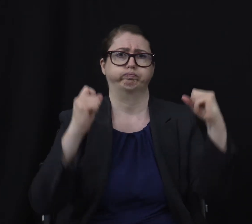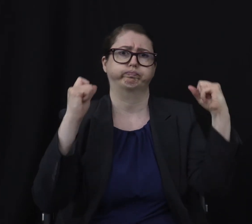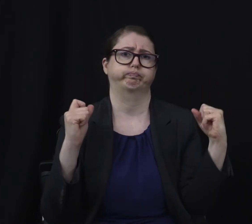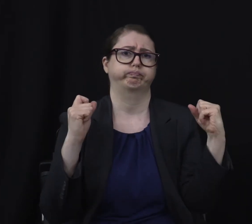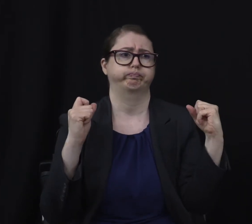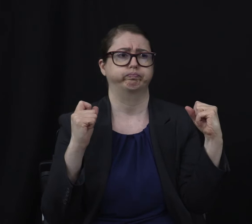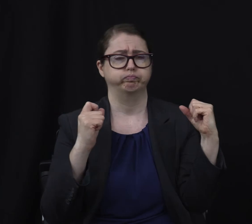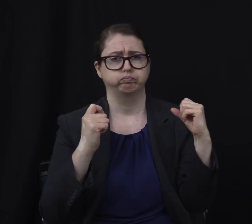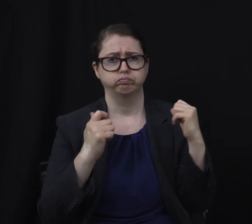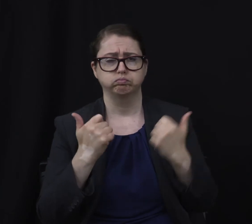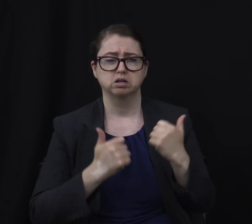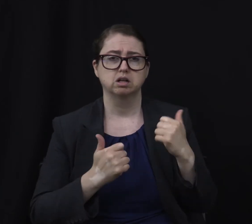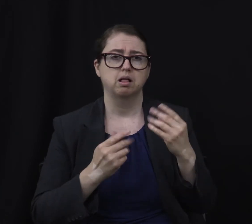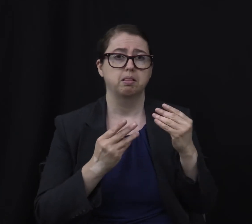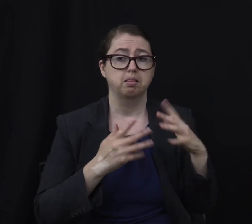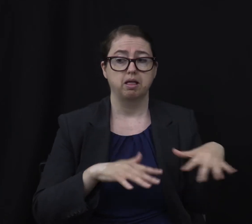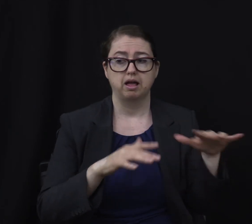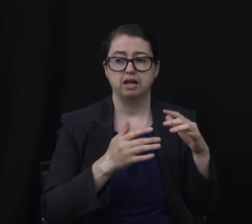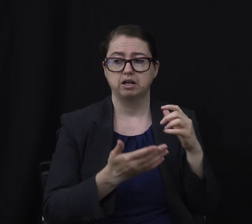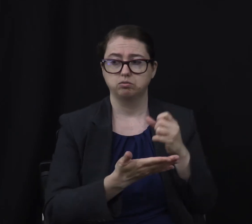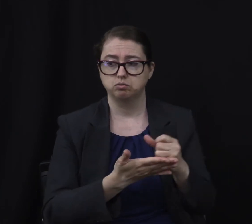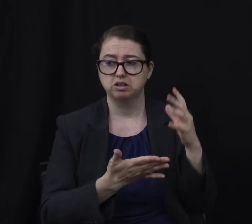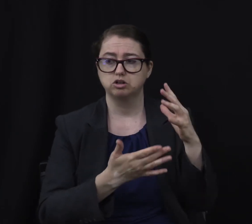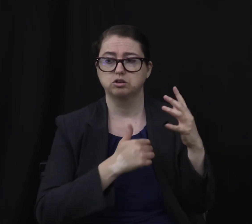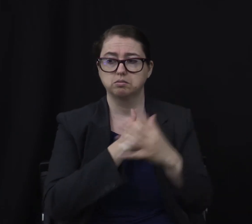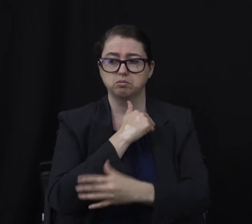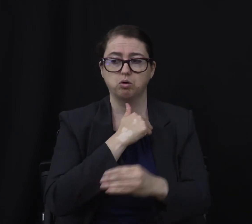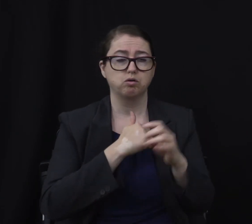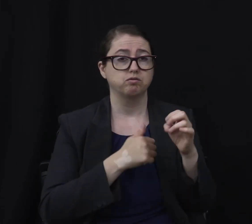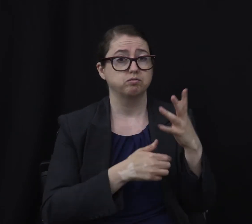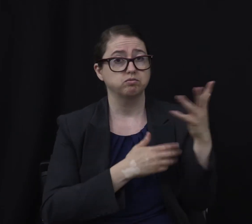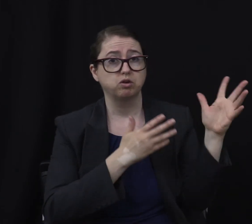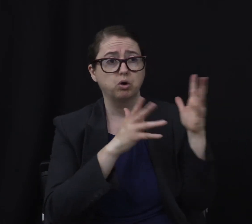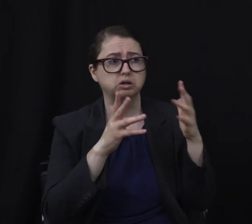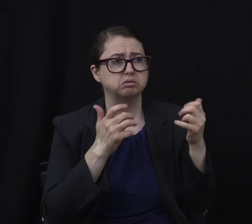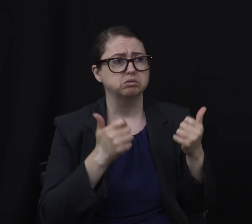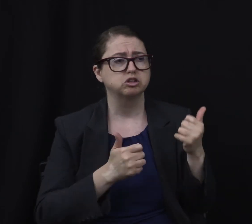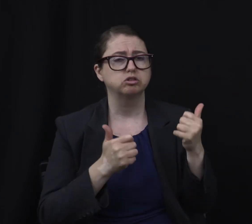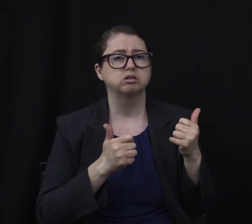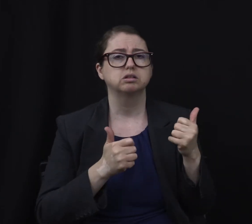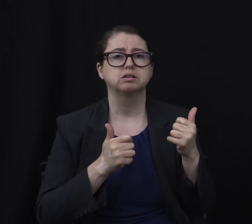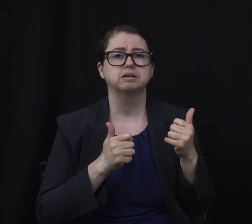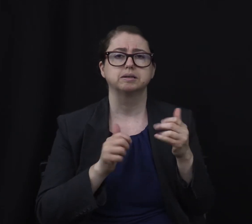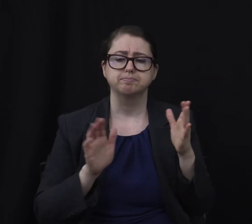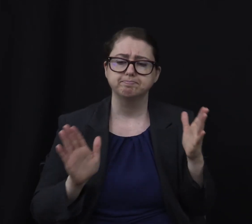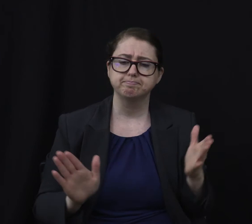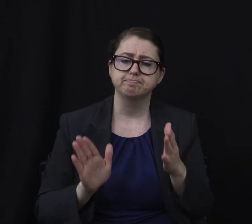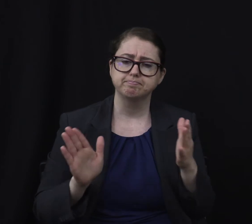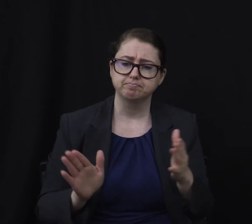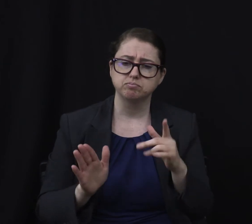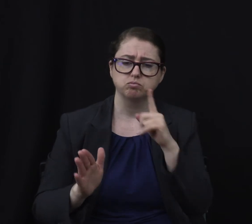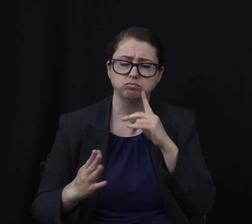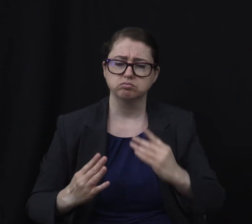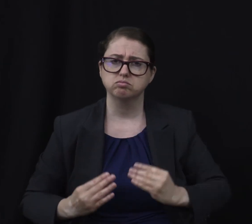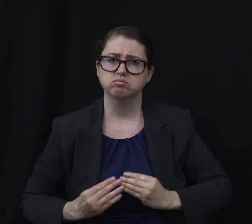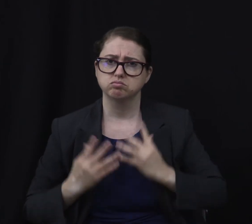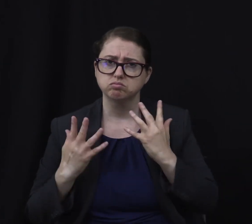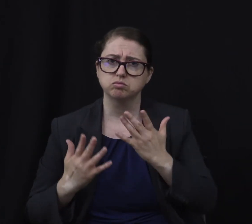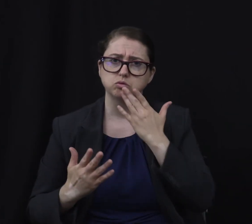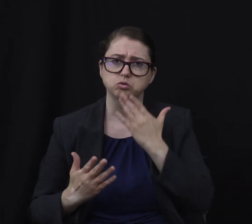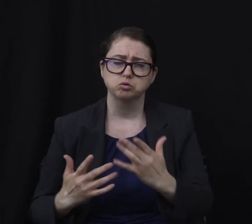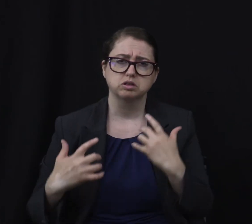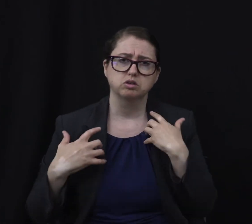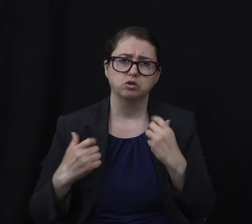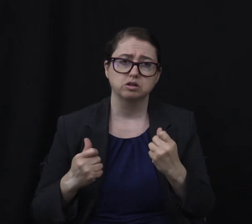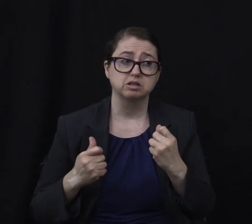poor, and whether there are forests there or not. Be of good courage, and bring some of the fruit